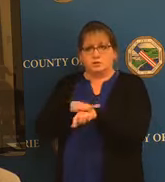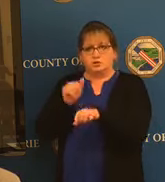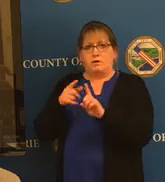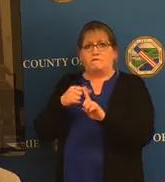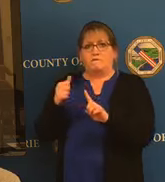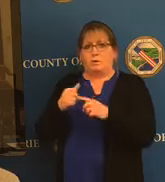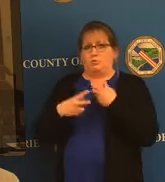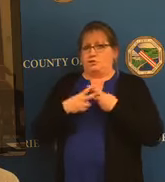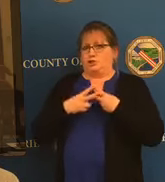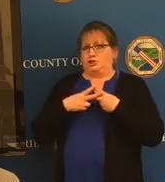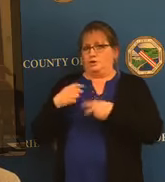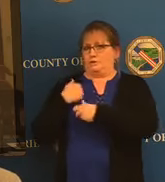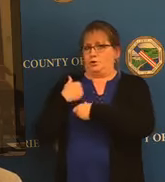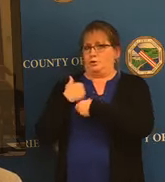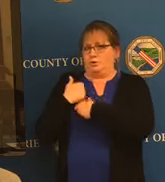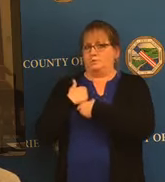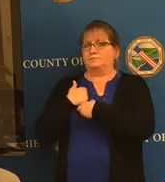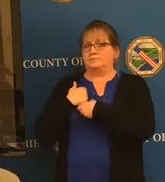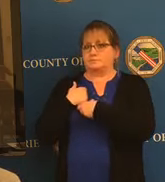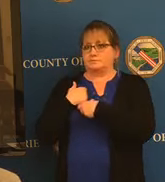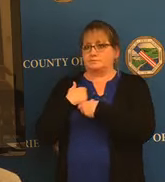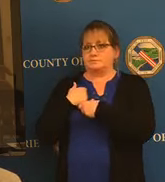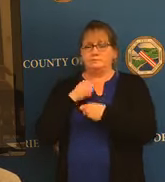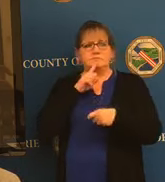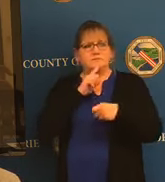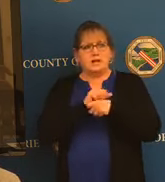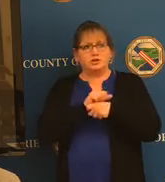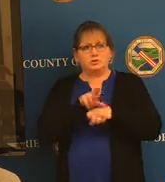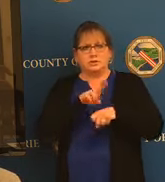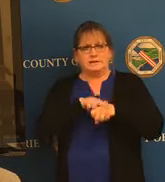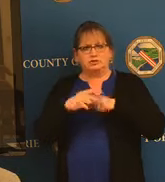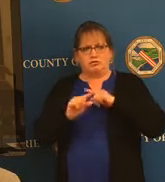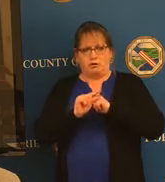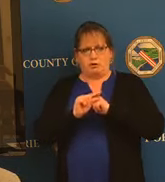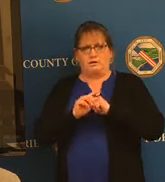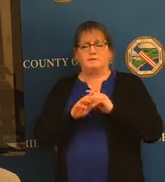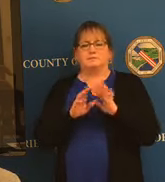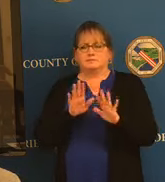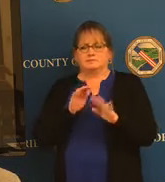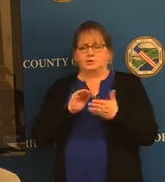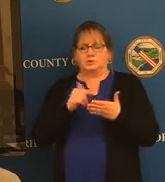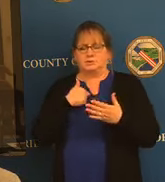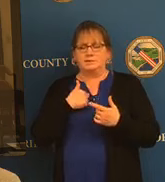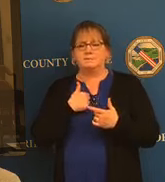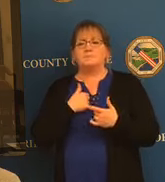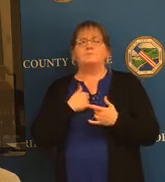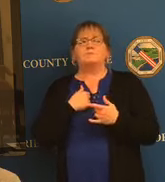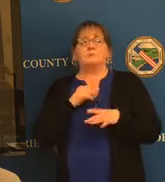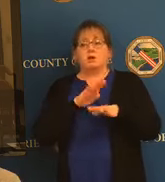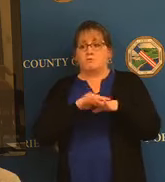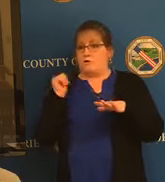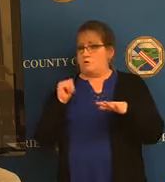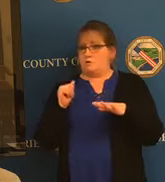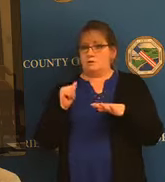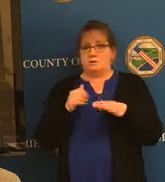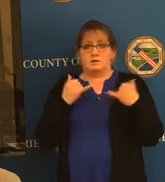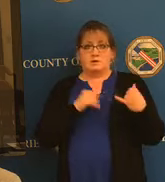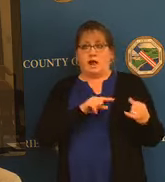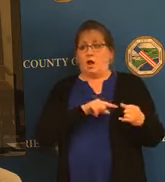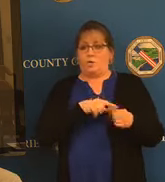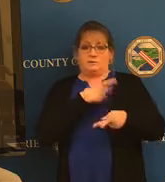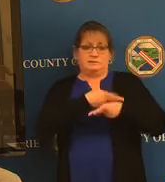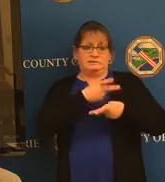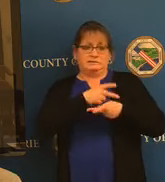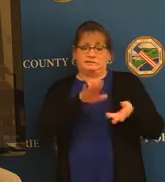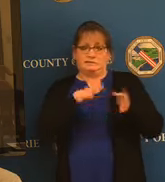reserve duty. Or actually National Guard, excuse me. He was called up and he's doing mortuary duty.